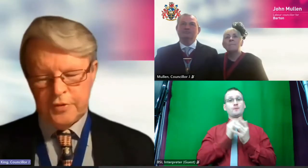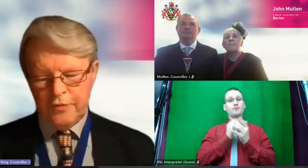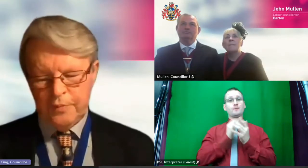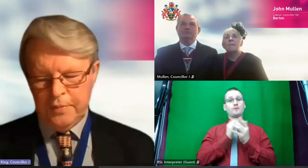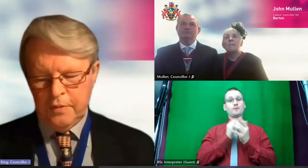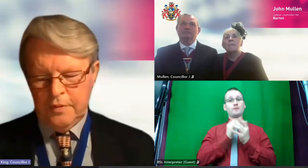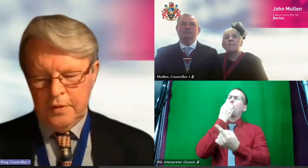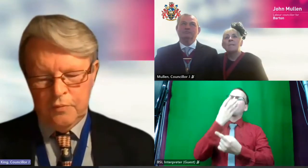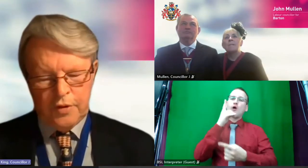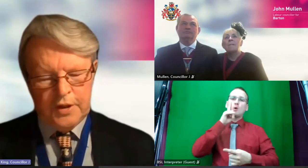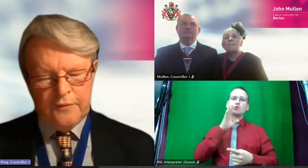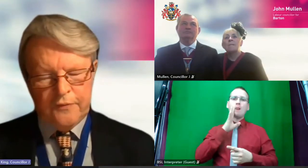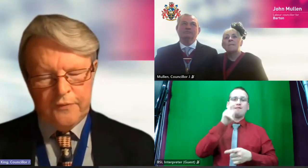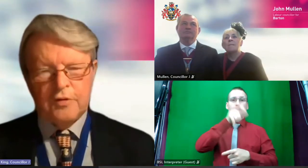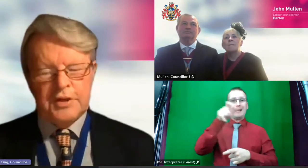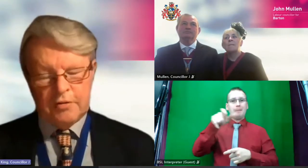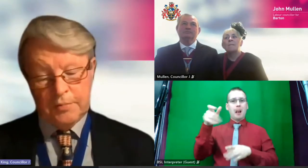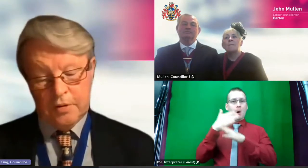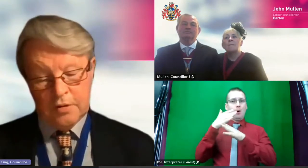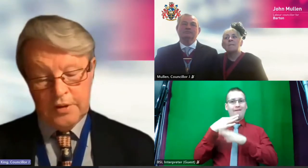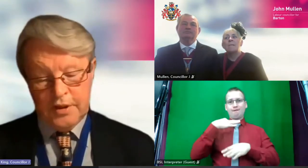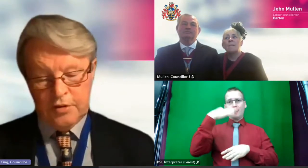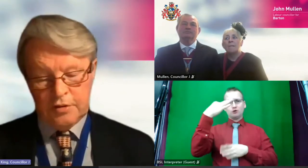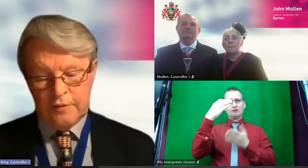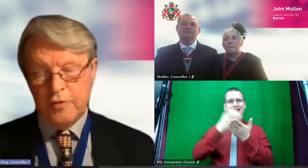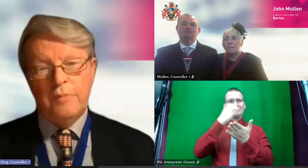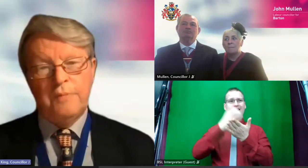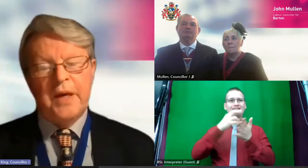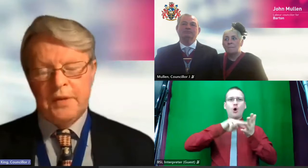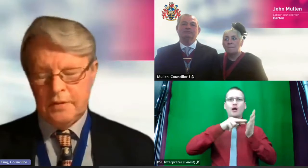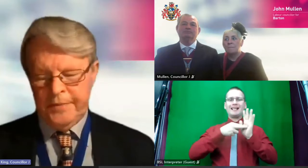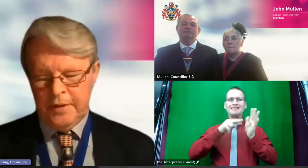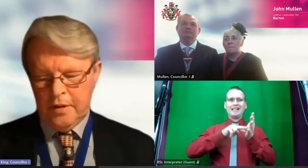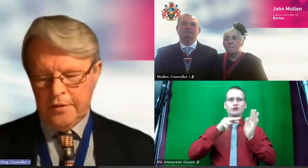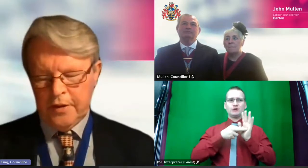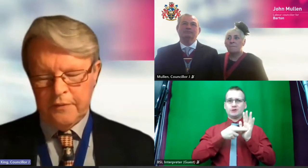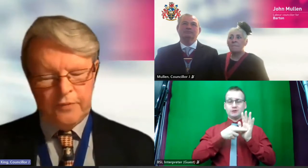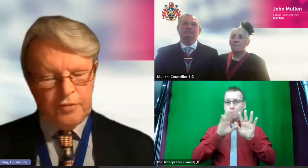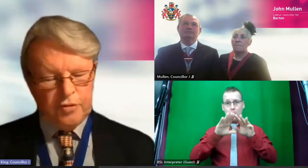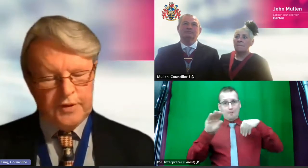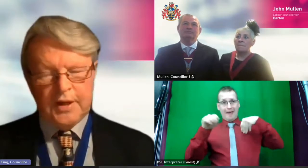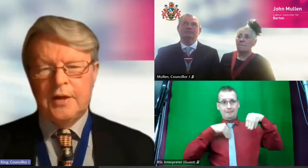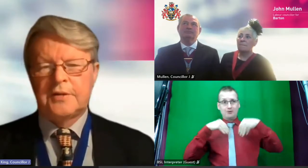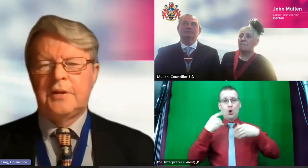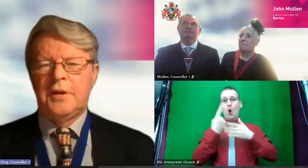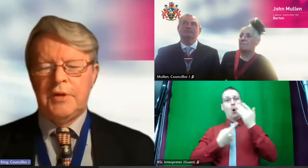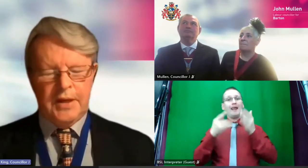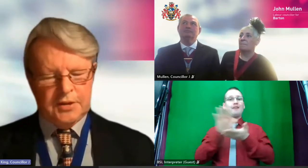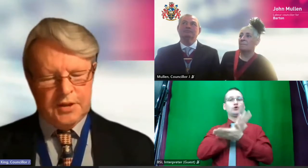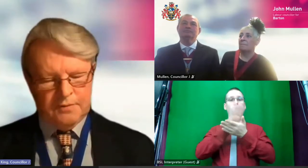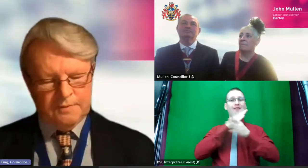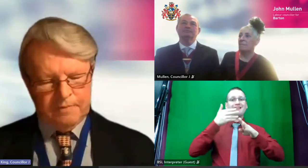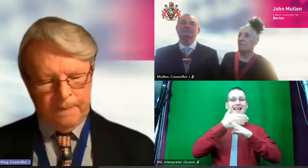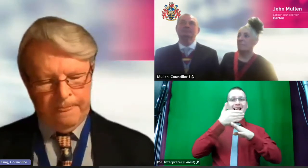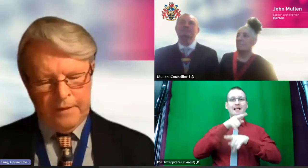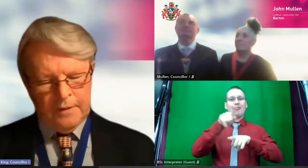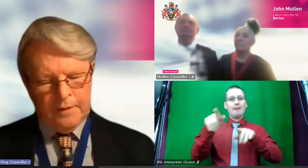wonderful Salford people working in voluntary and charitable organisations for no payment other than for the joy of the task that they were engaged